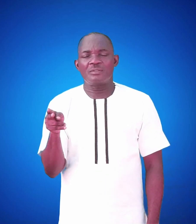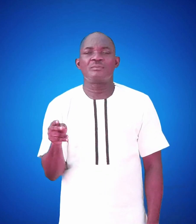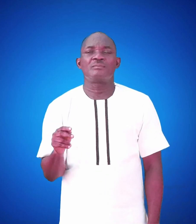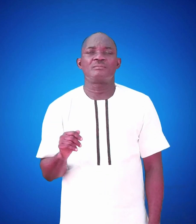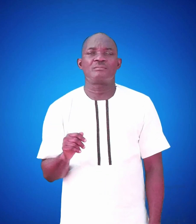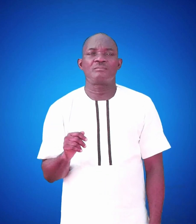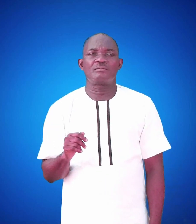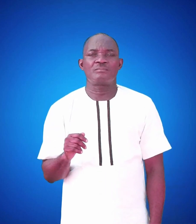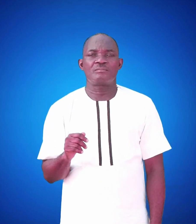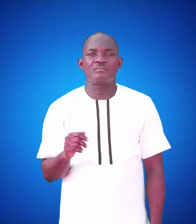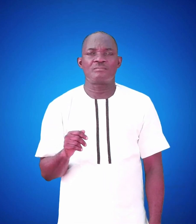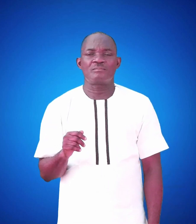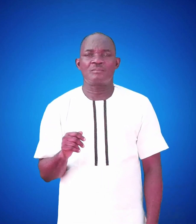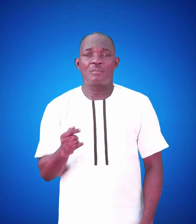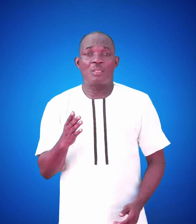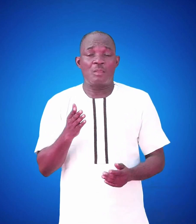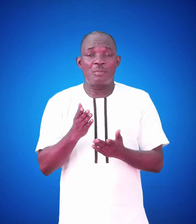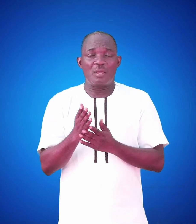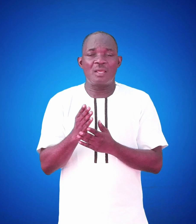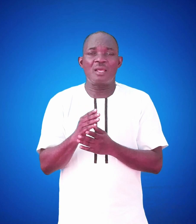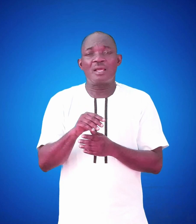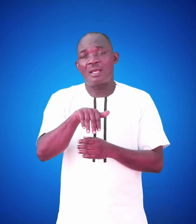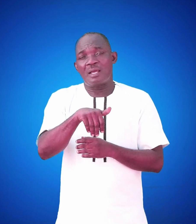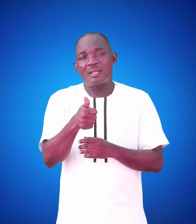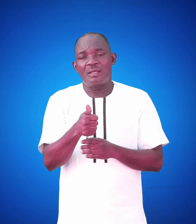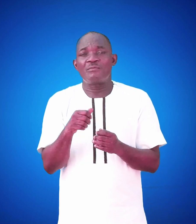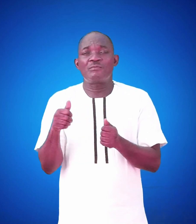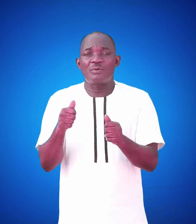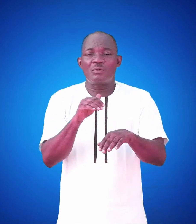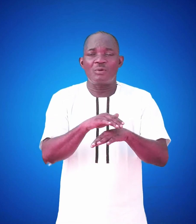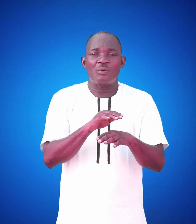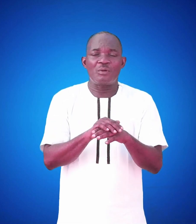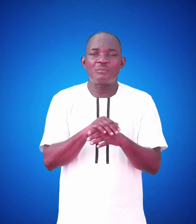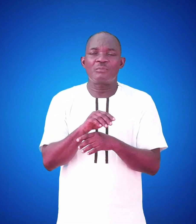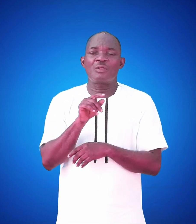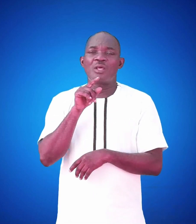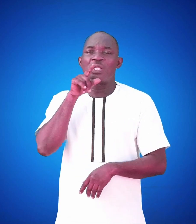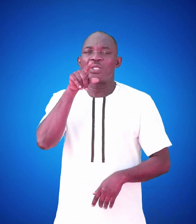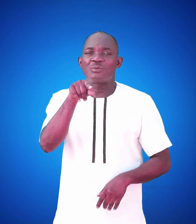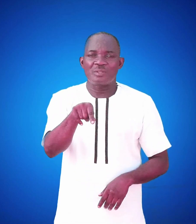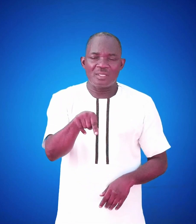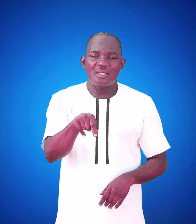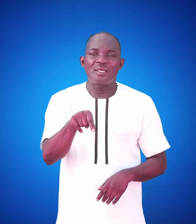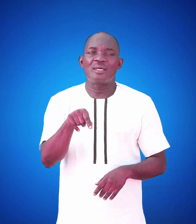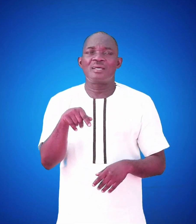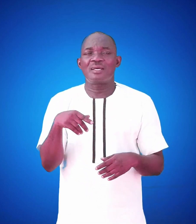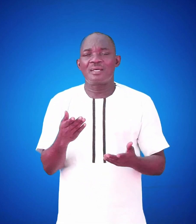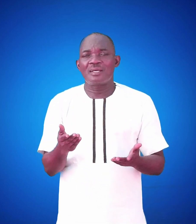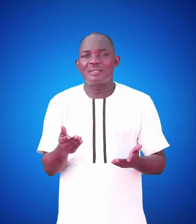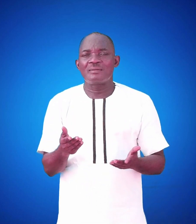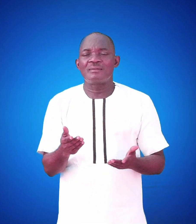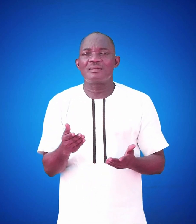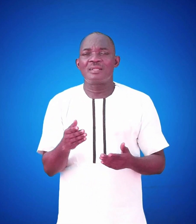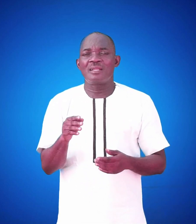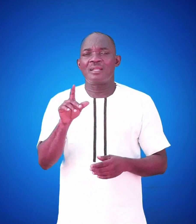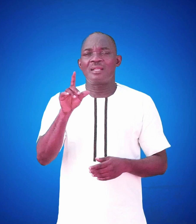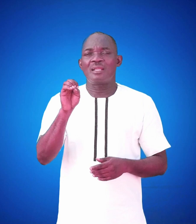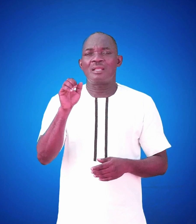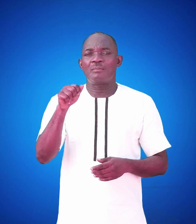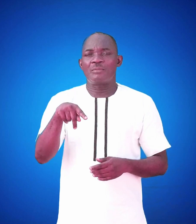leapprog@leap.gov.gh. By following us on Twitter at